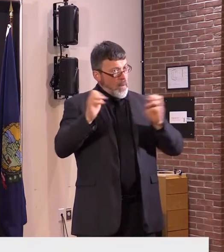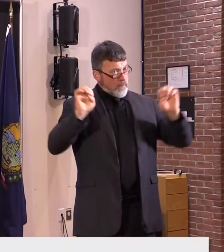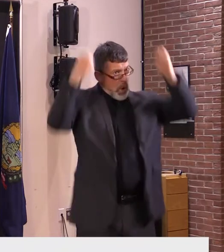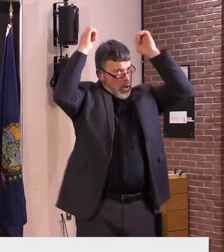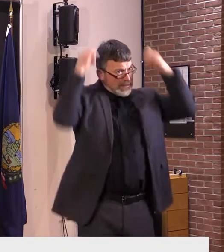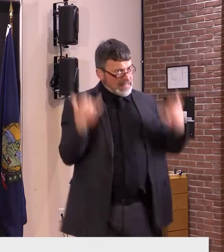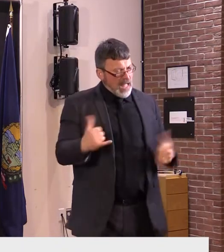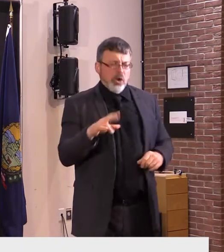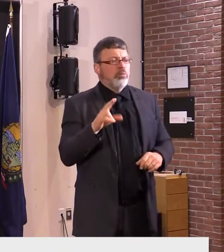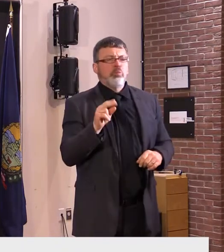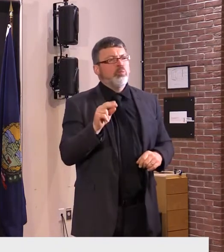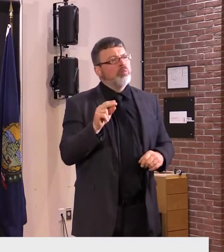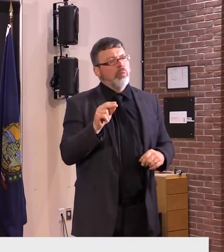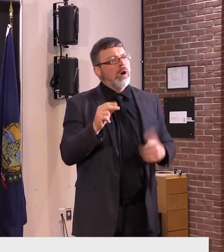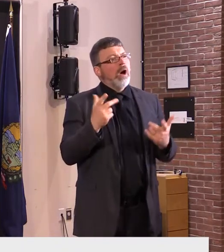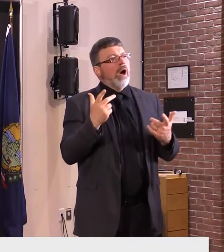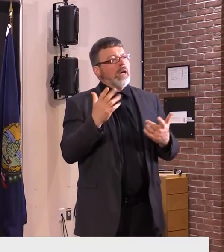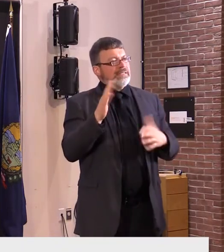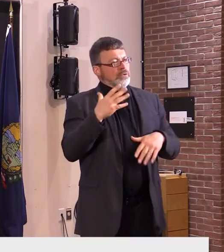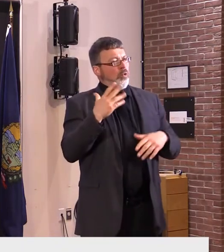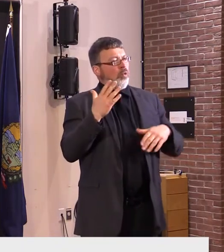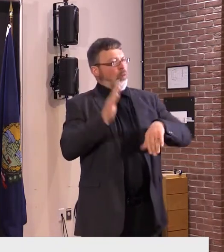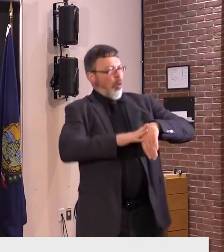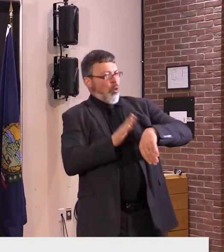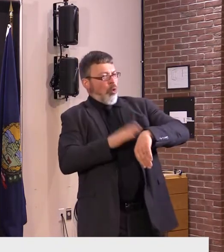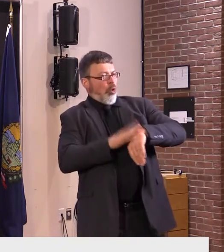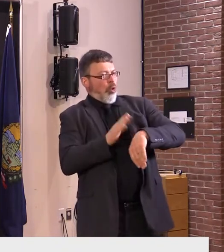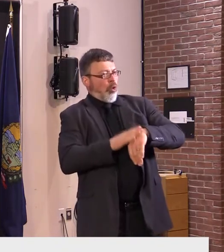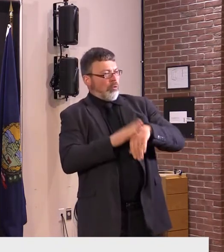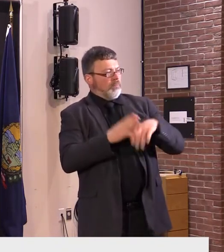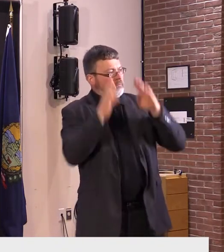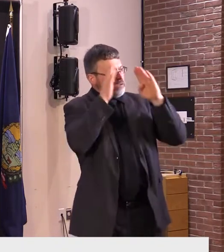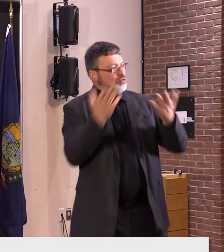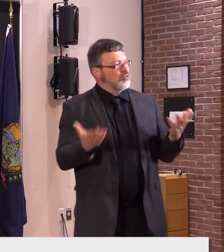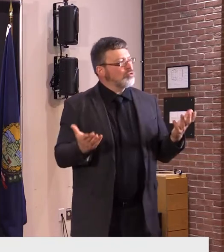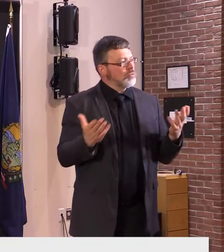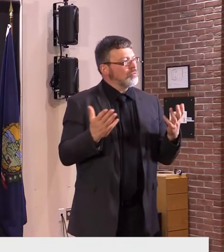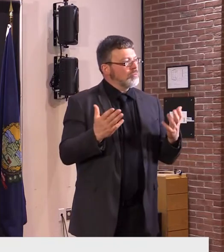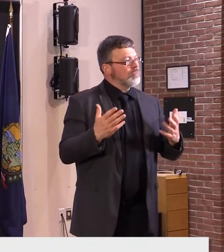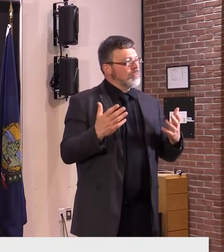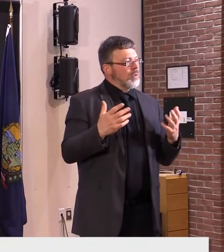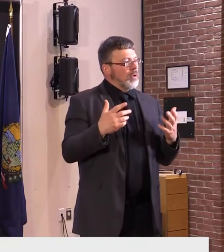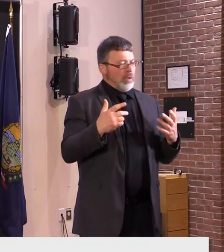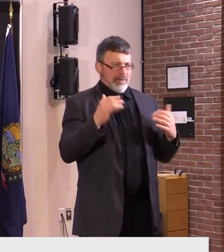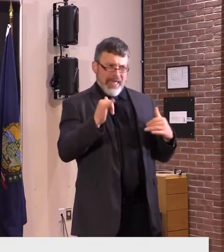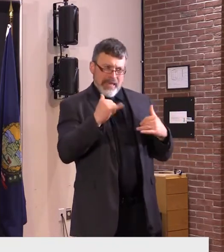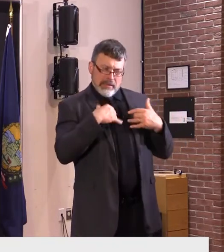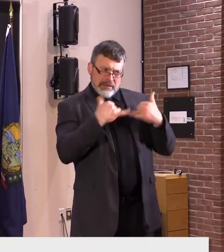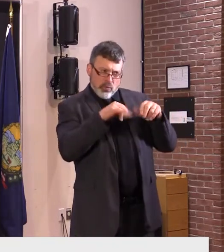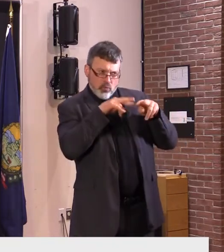But obviously, we're in tune with what's going on and we'll intervene as needed.